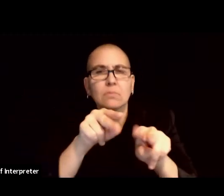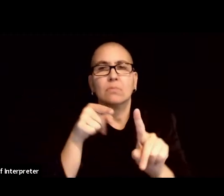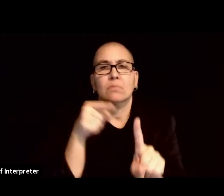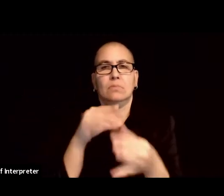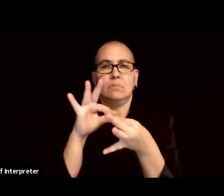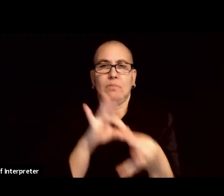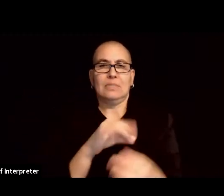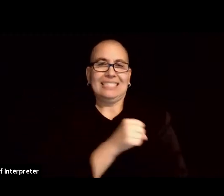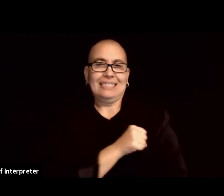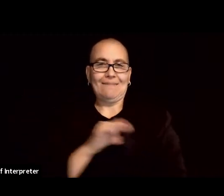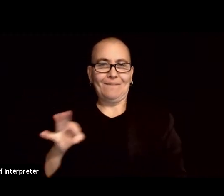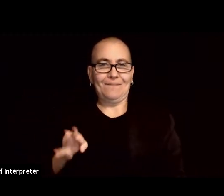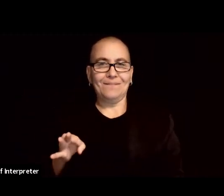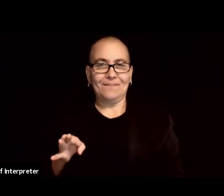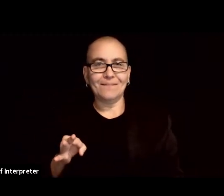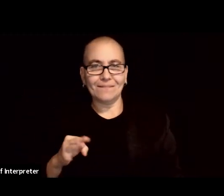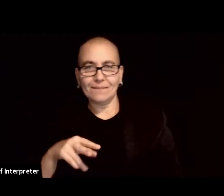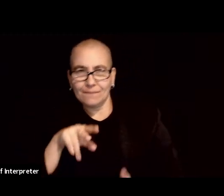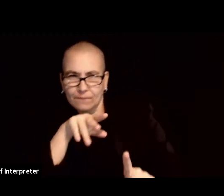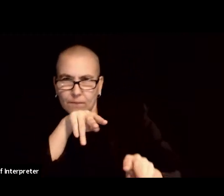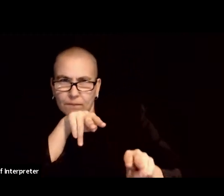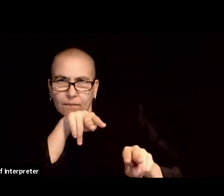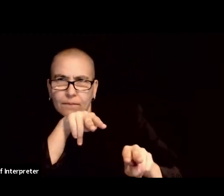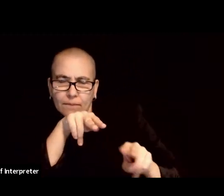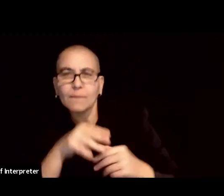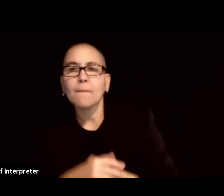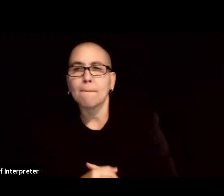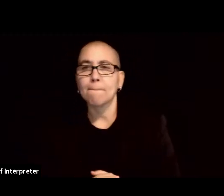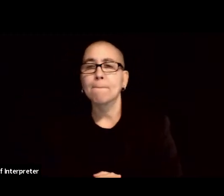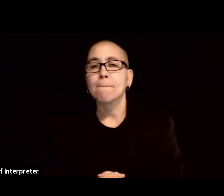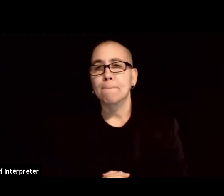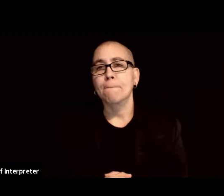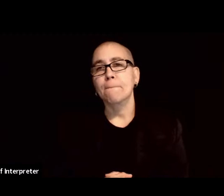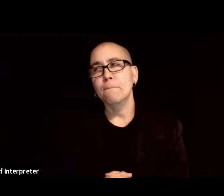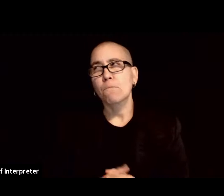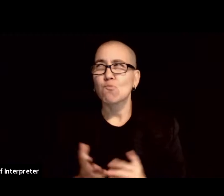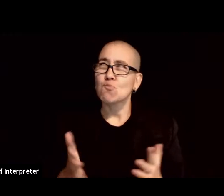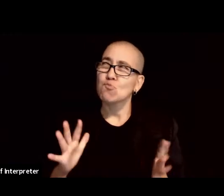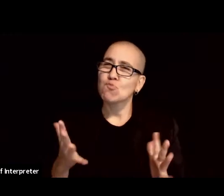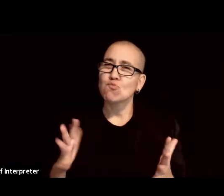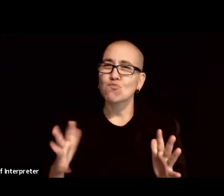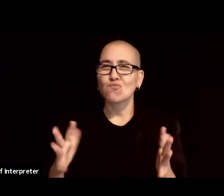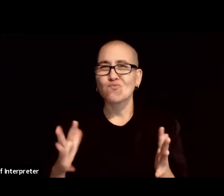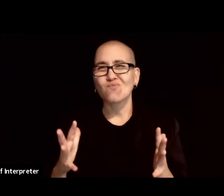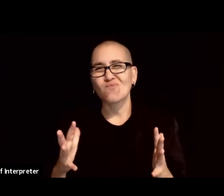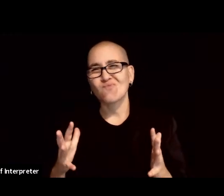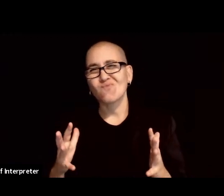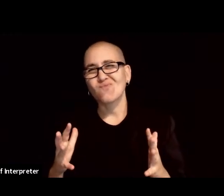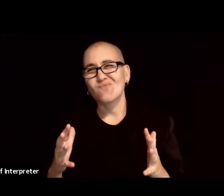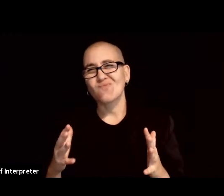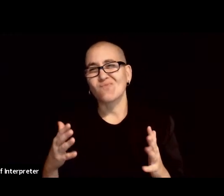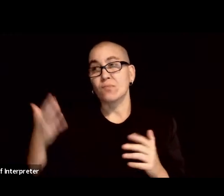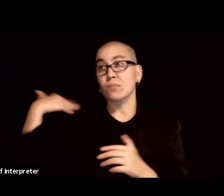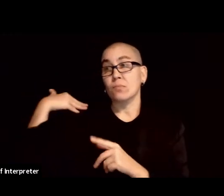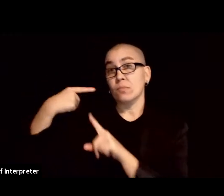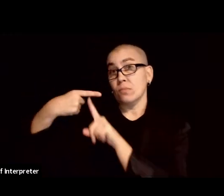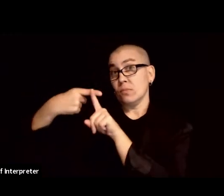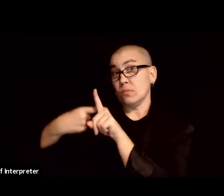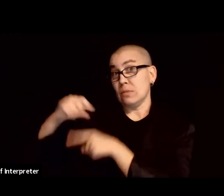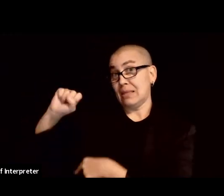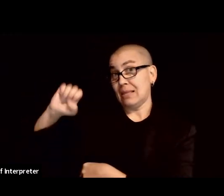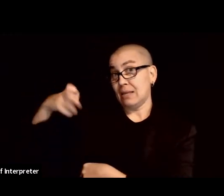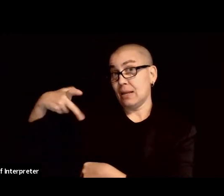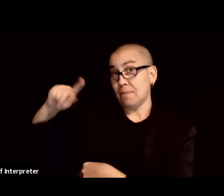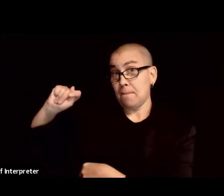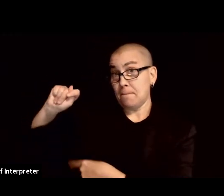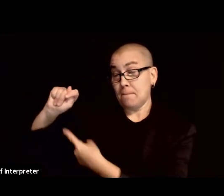and can tell you that, as September, so now we just have moved out of